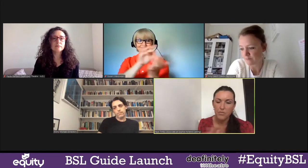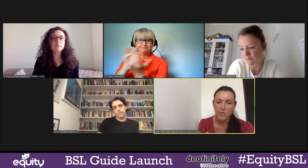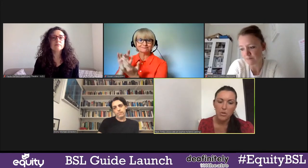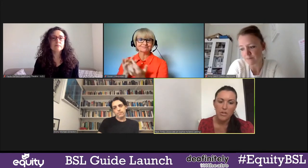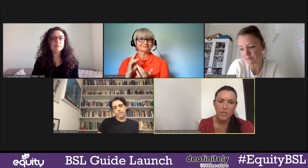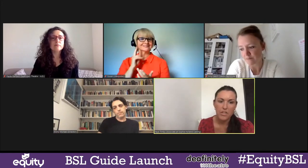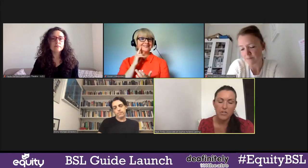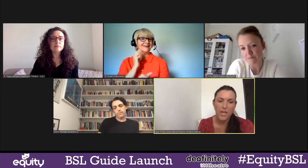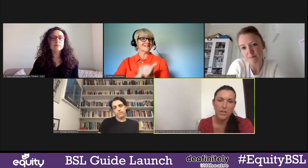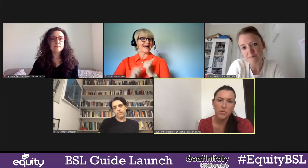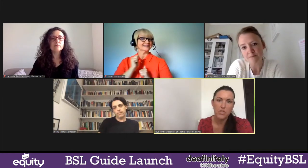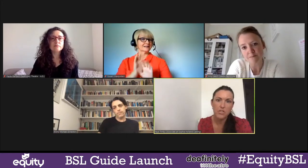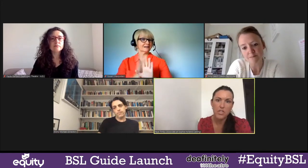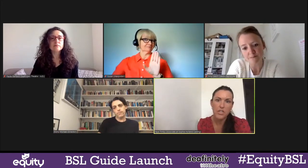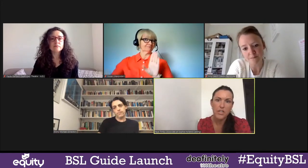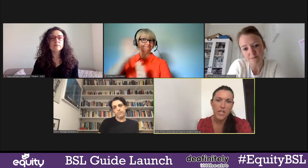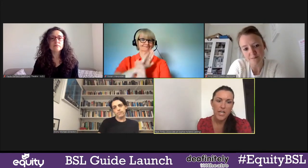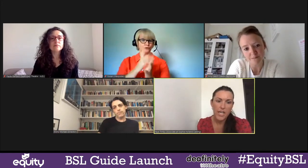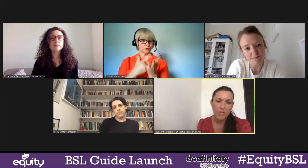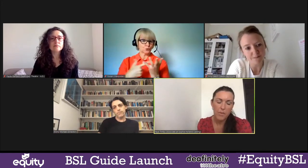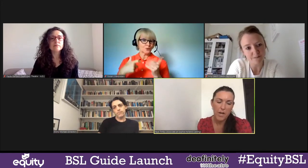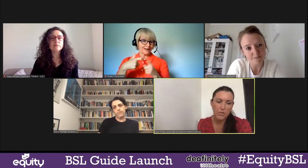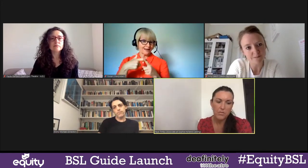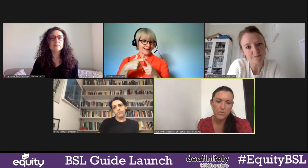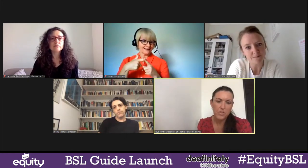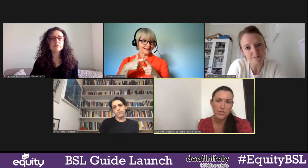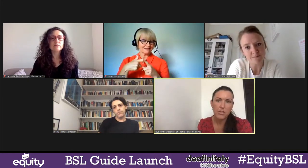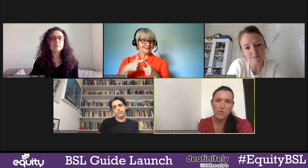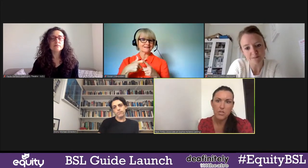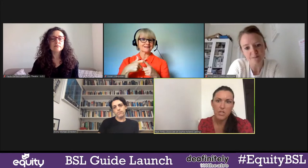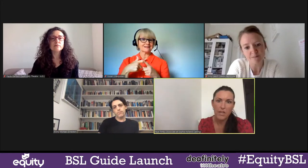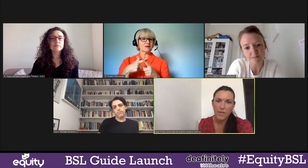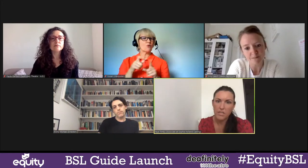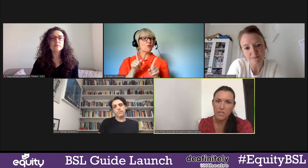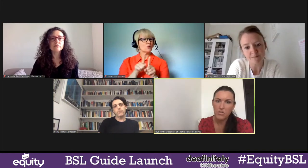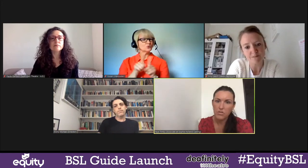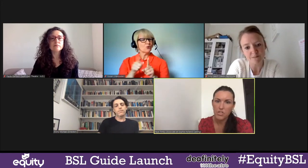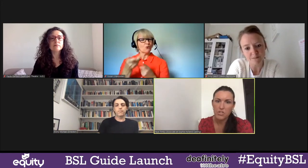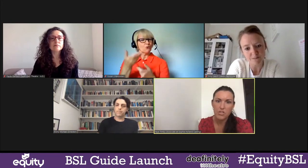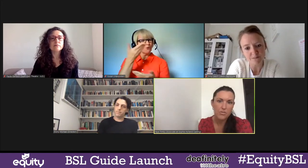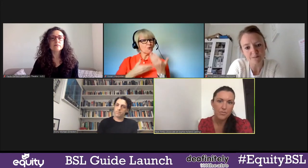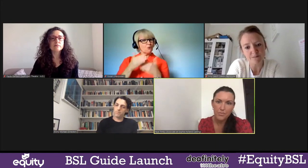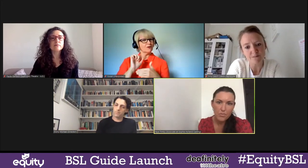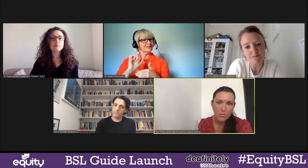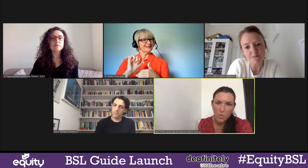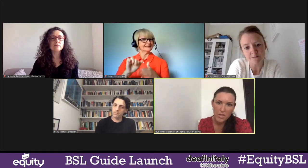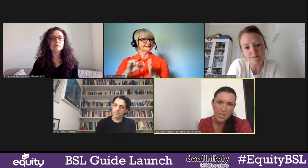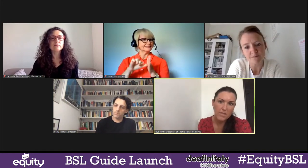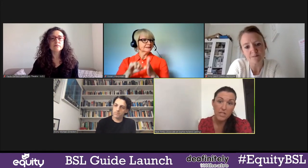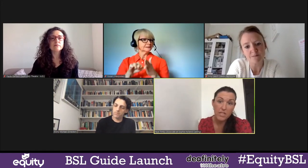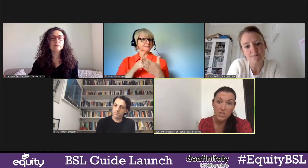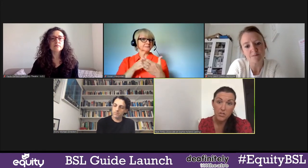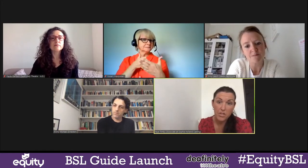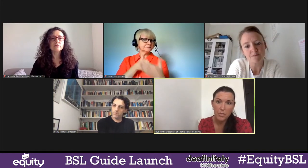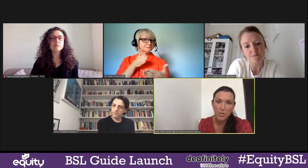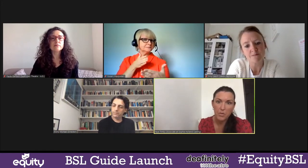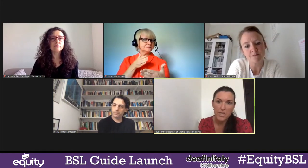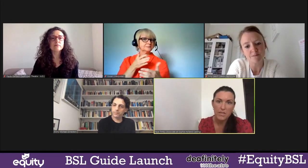all over the UK, and also to hear about the struggles that they face, not just within the industry, but within sort